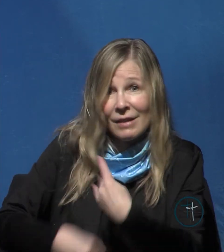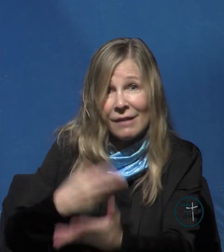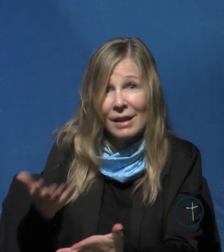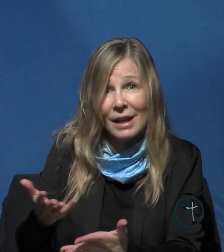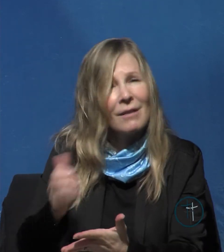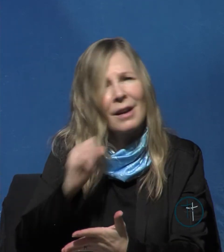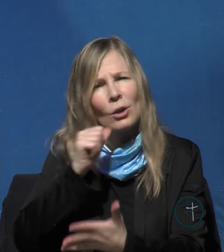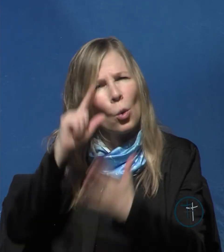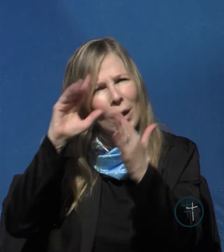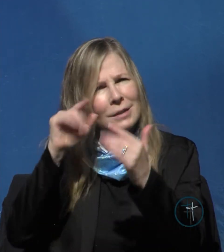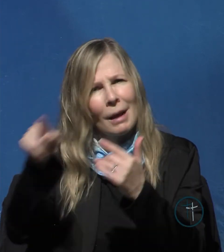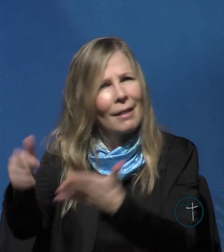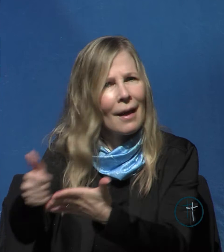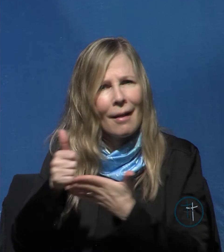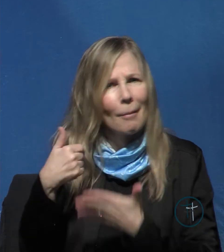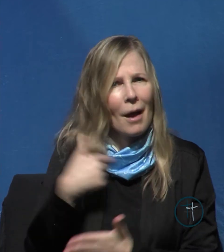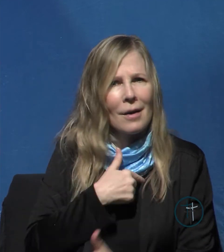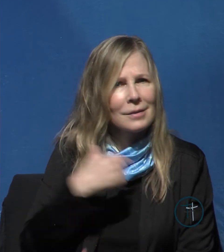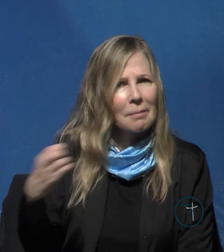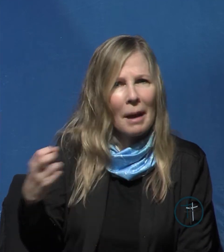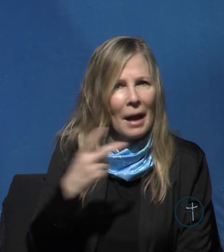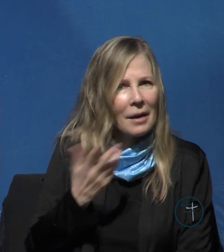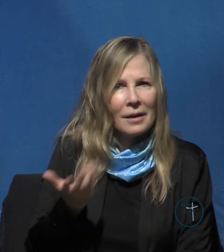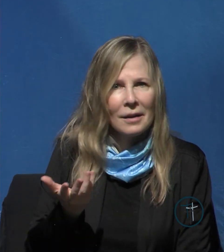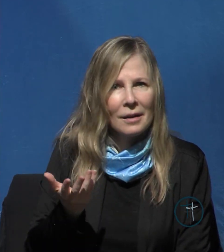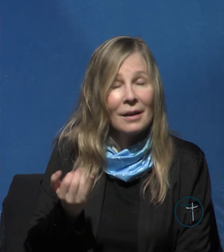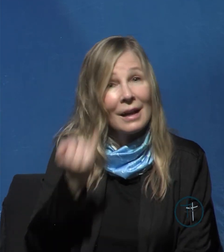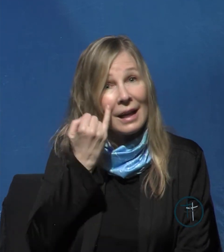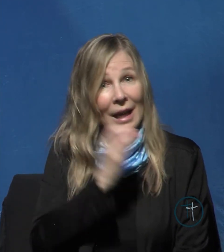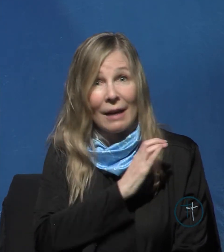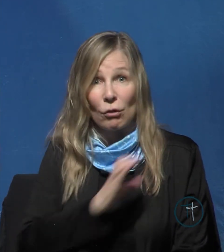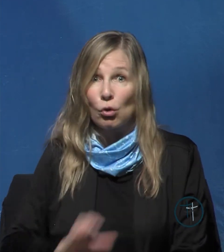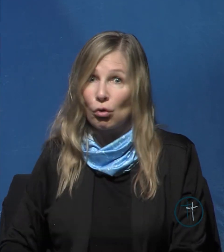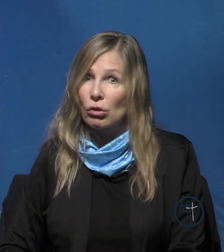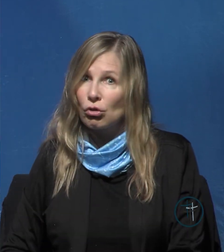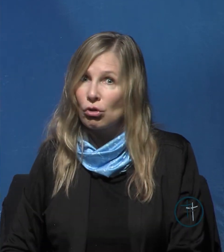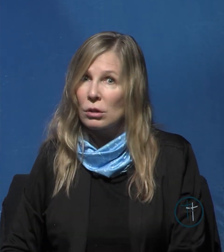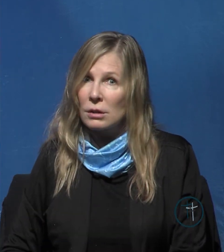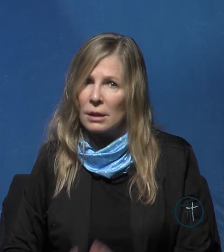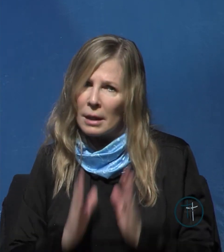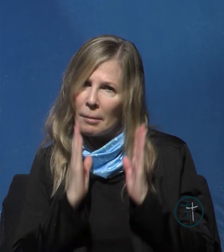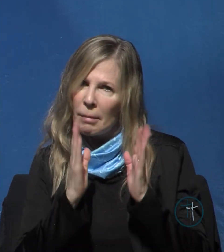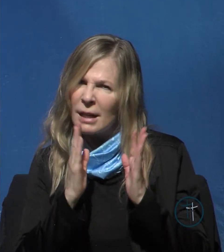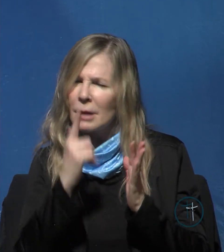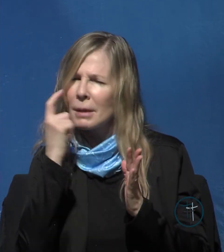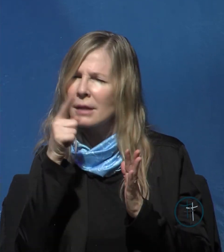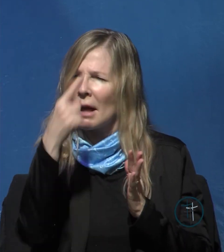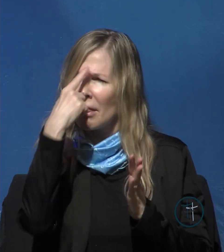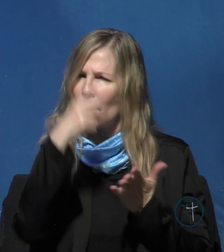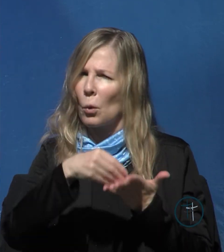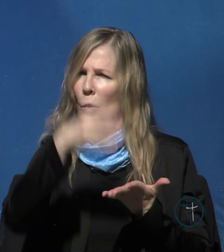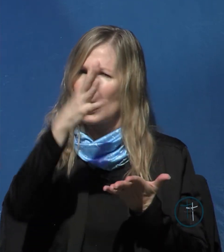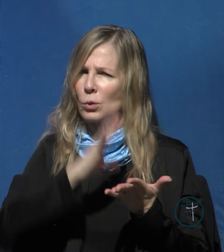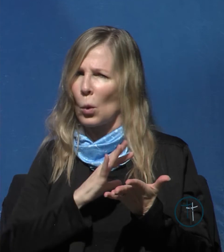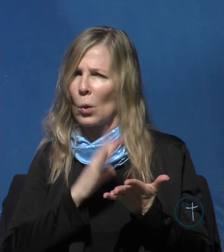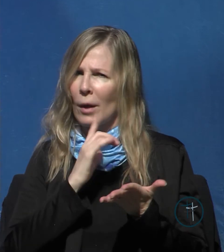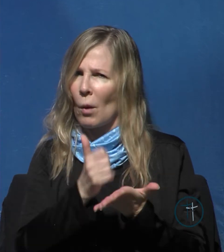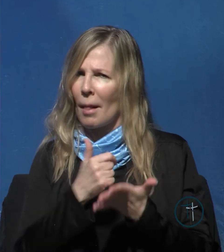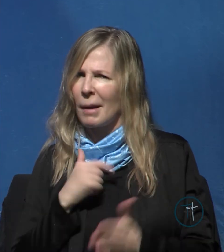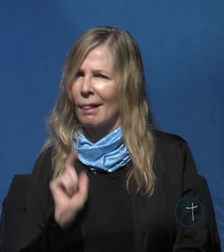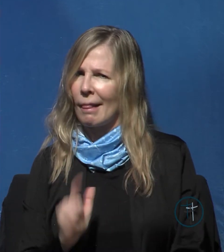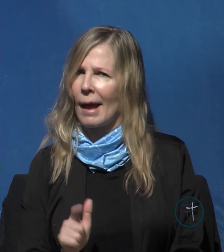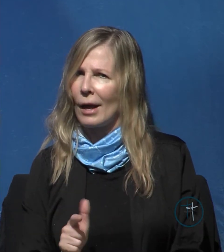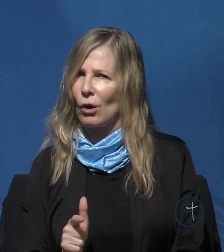they can help us. When Christians start paying special attention to people because they think people will help us, it's actually